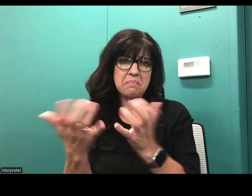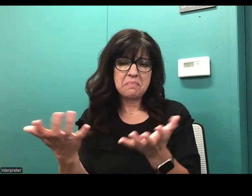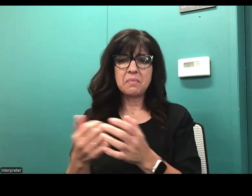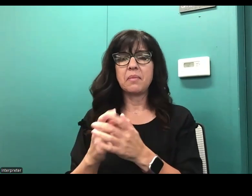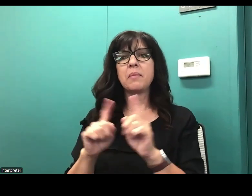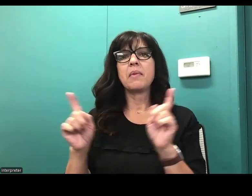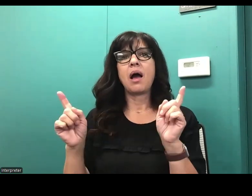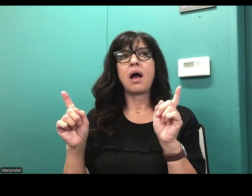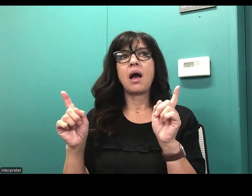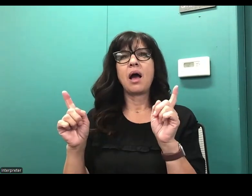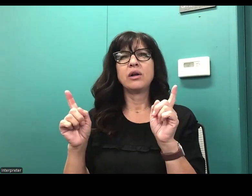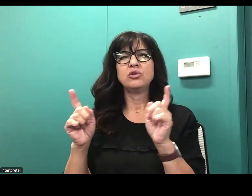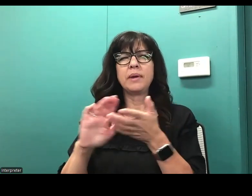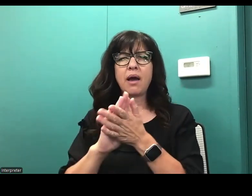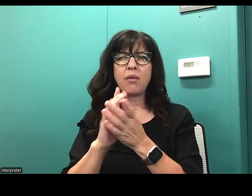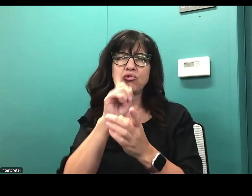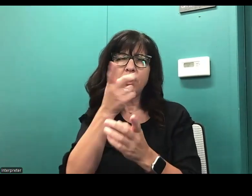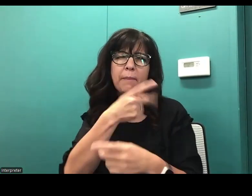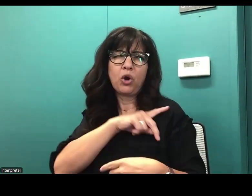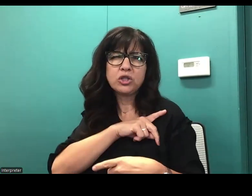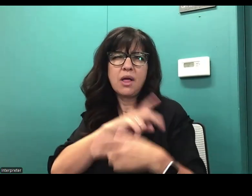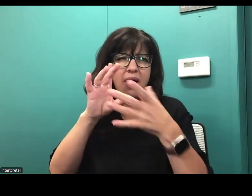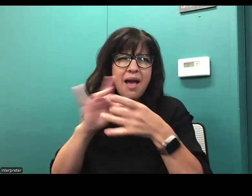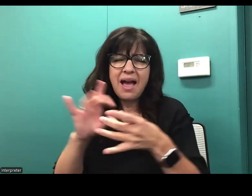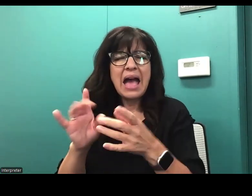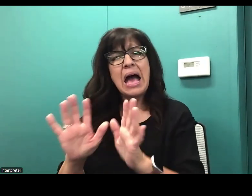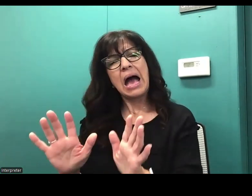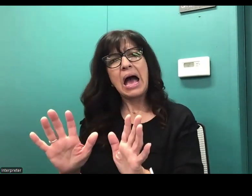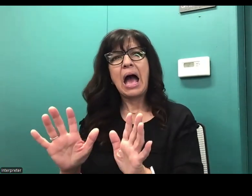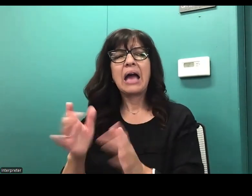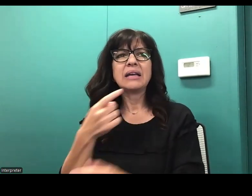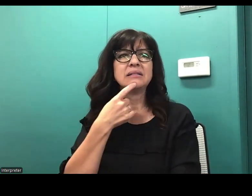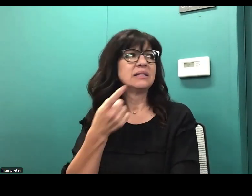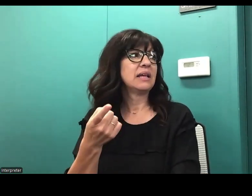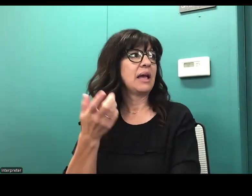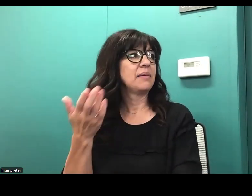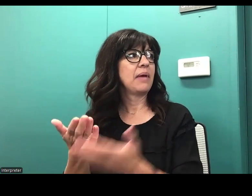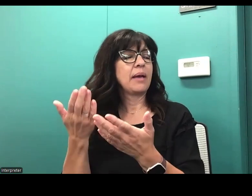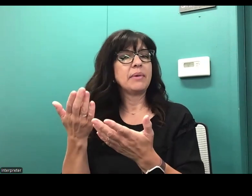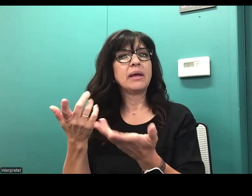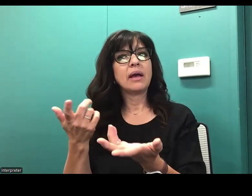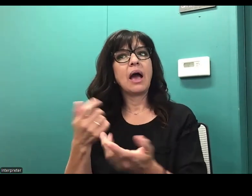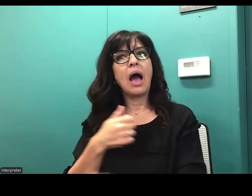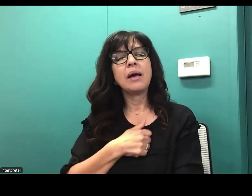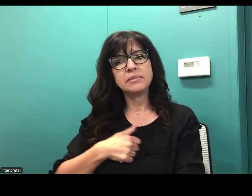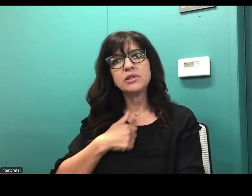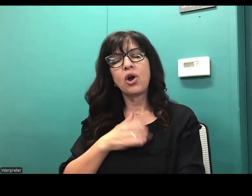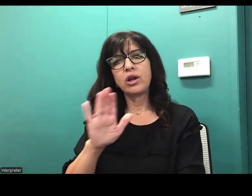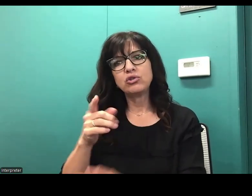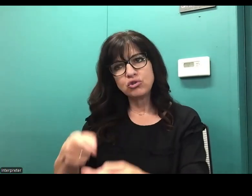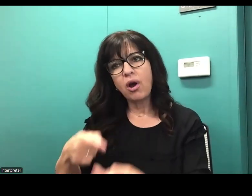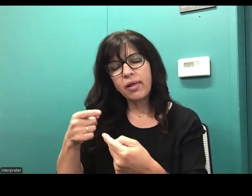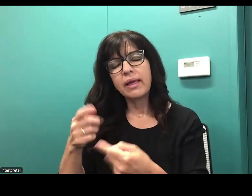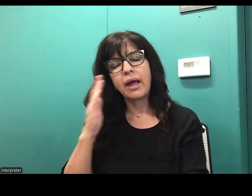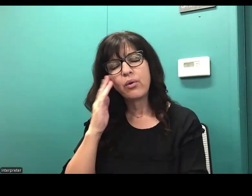But to get real personal with them, I can say things to them like, I'm sorry that you're struggling. I know